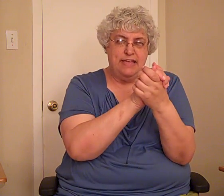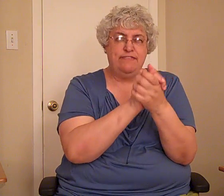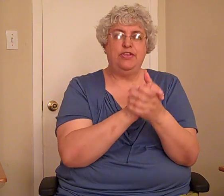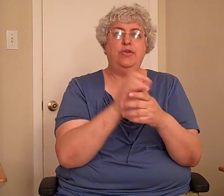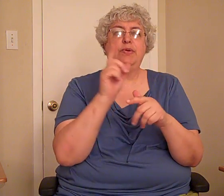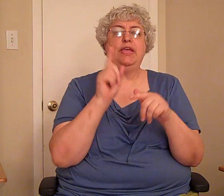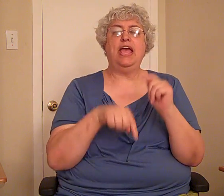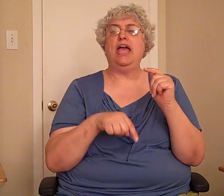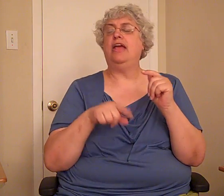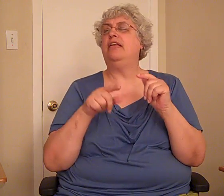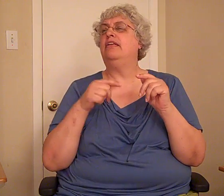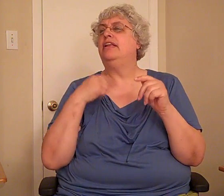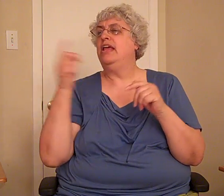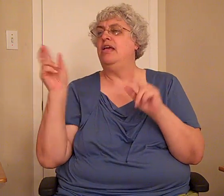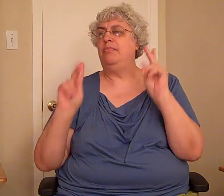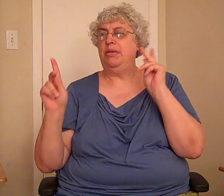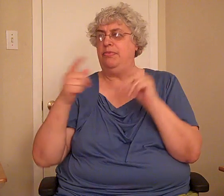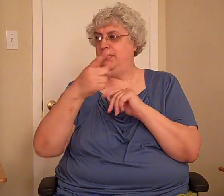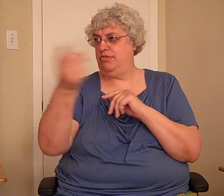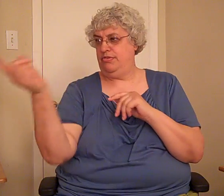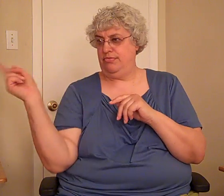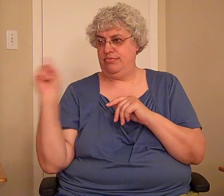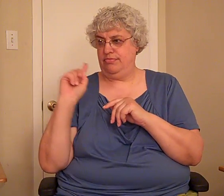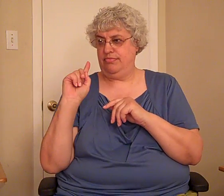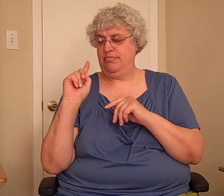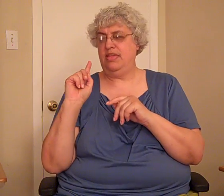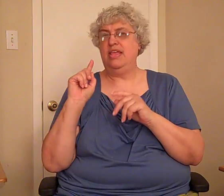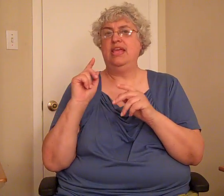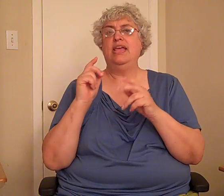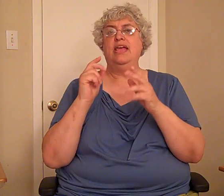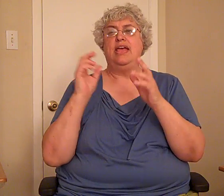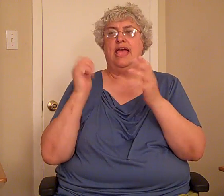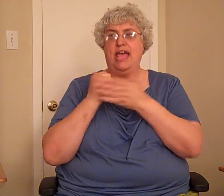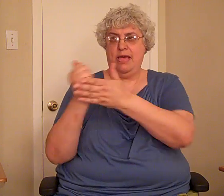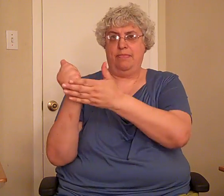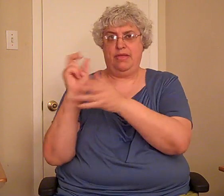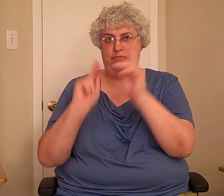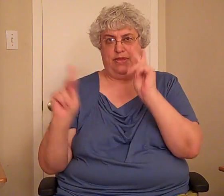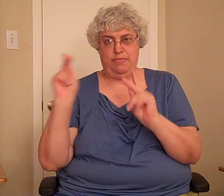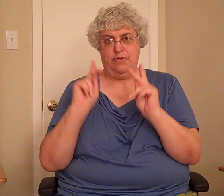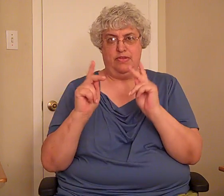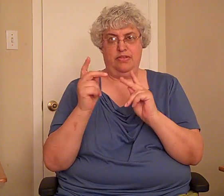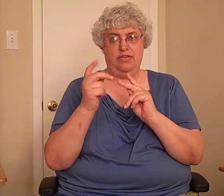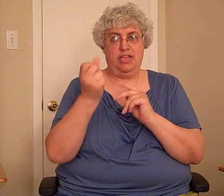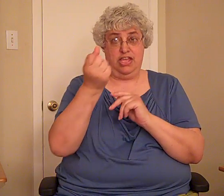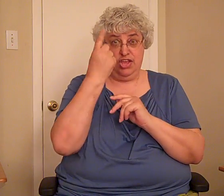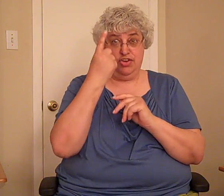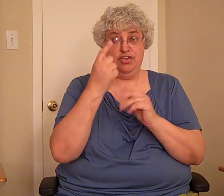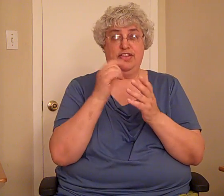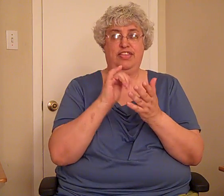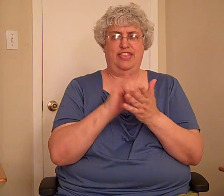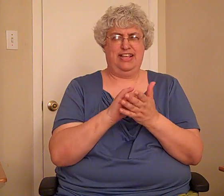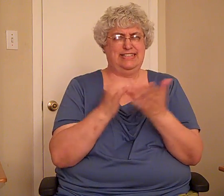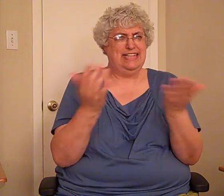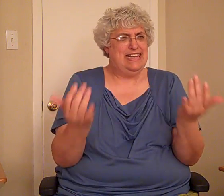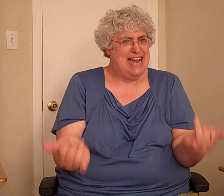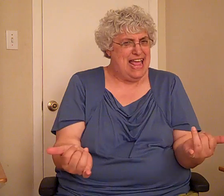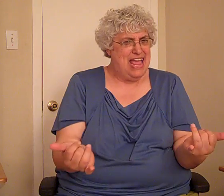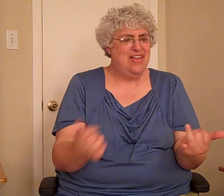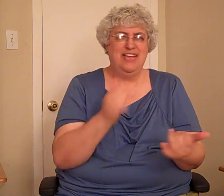the marketplace and expecting to make a significant impact and a difference in people's lives. And by the way, understand this now. This isn't about selling